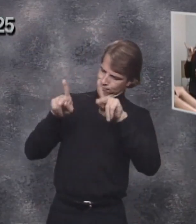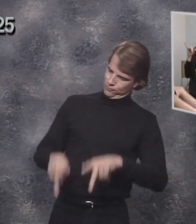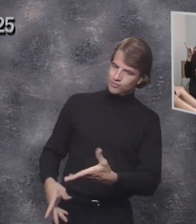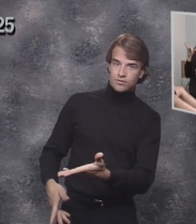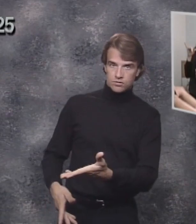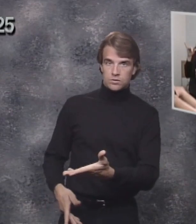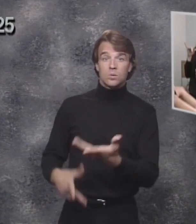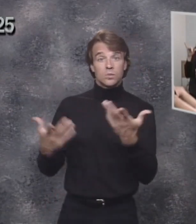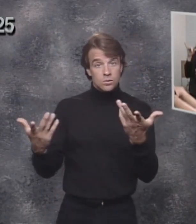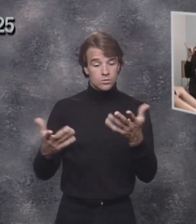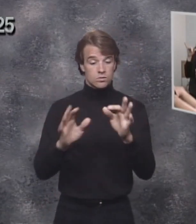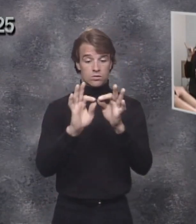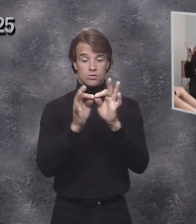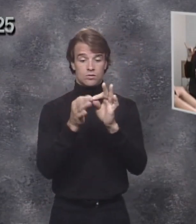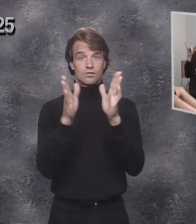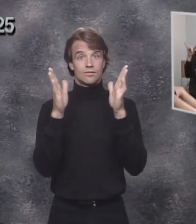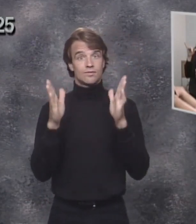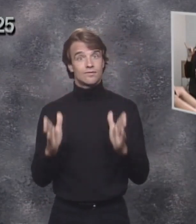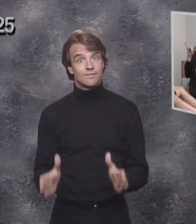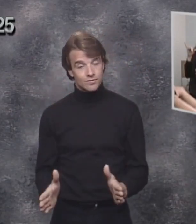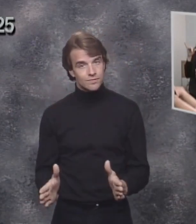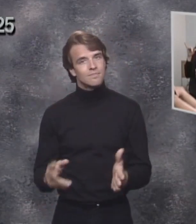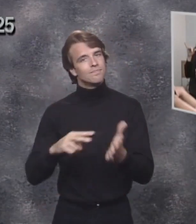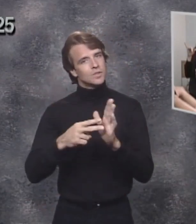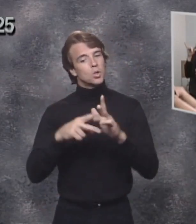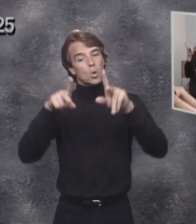person, meaning a person who interprets.